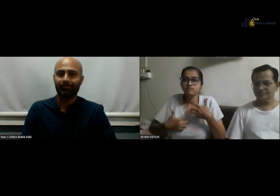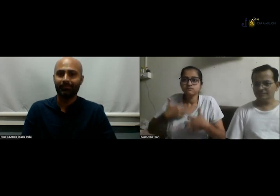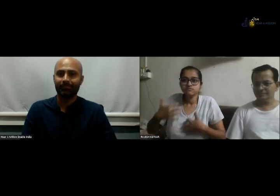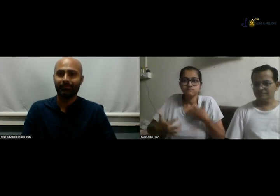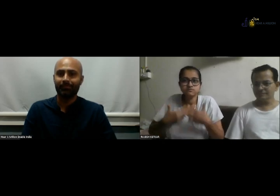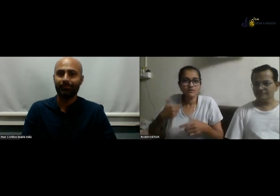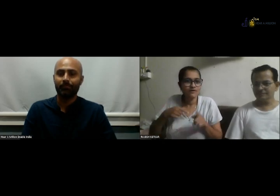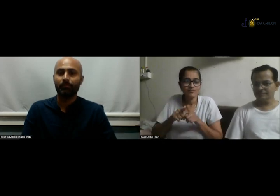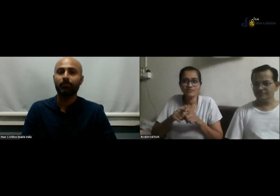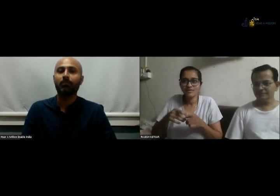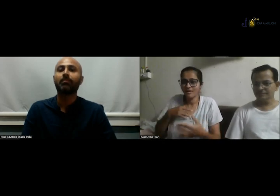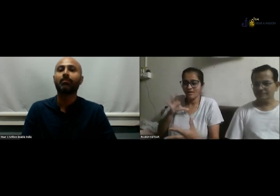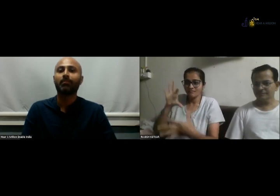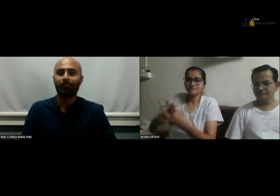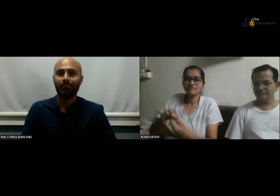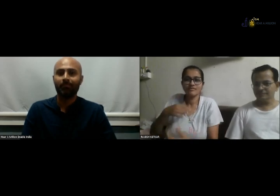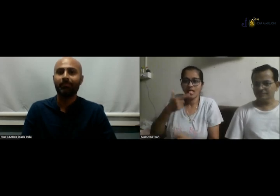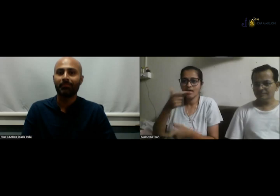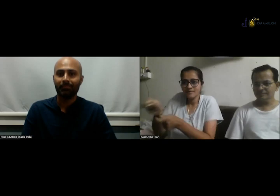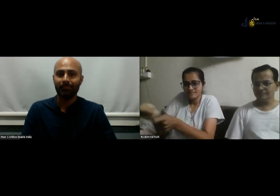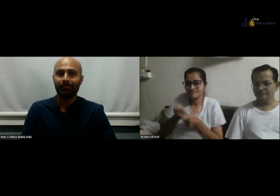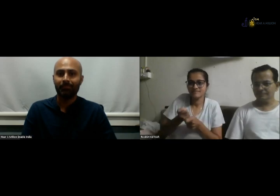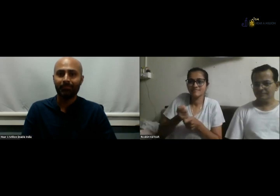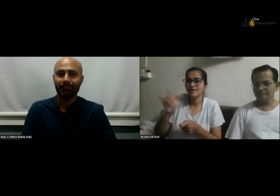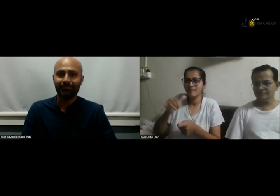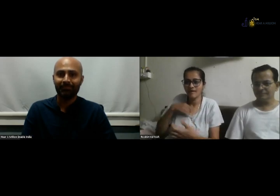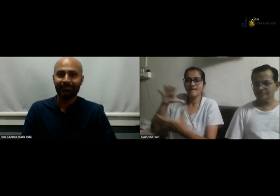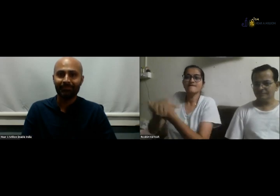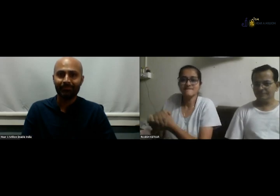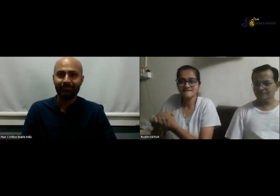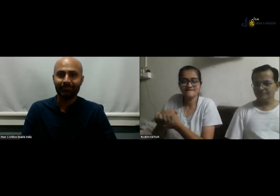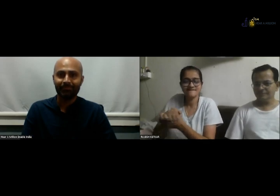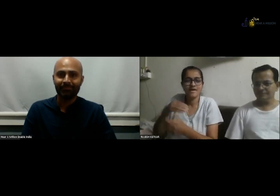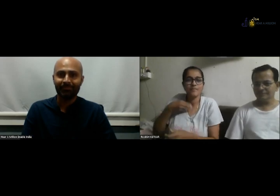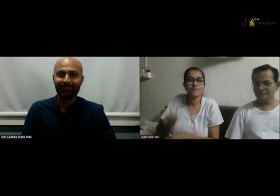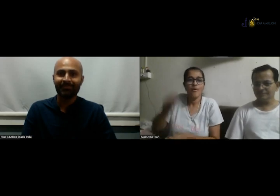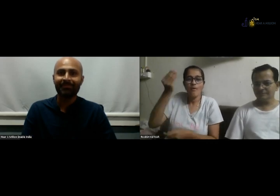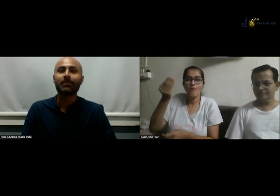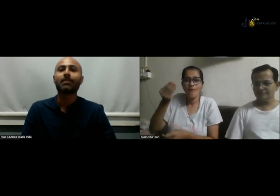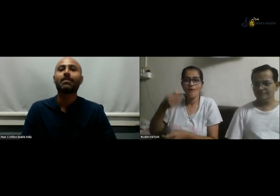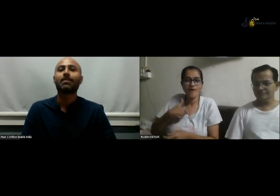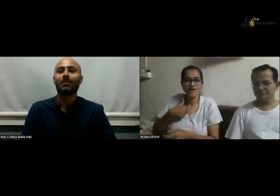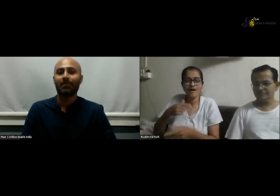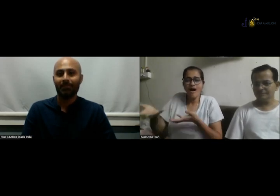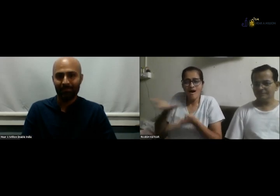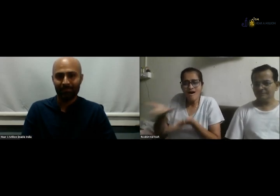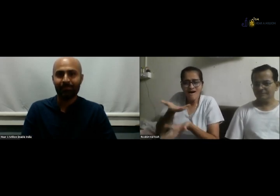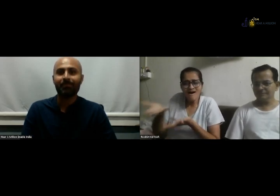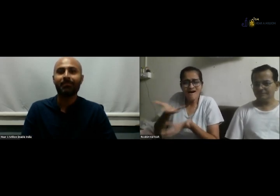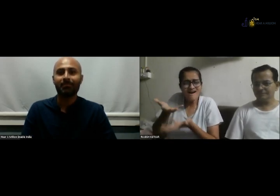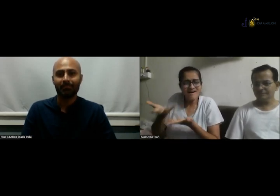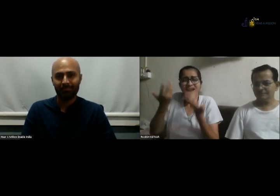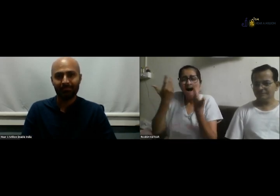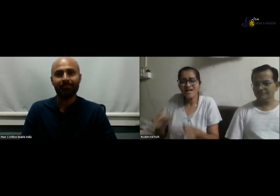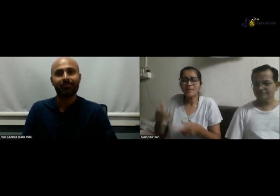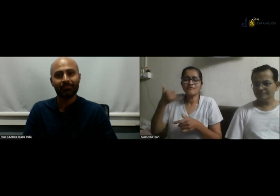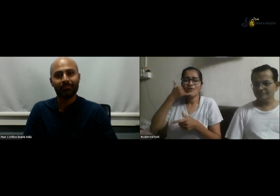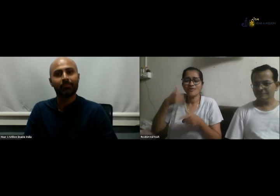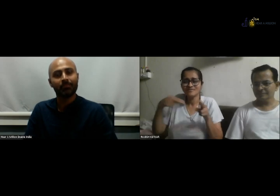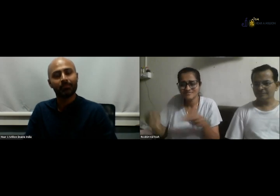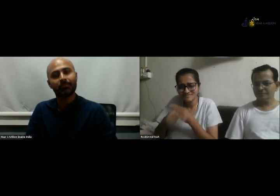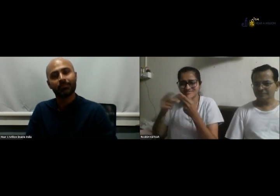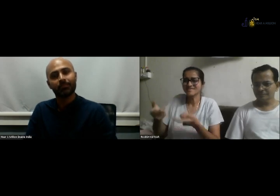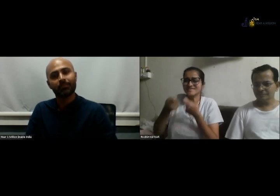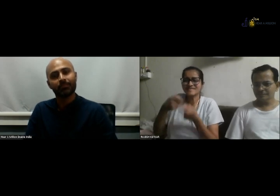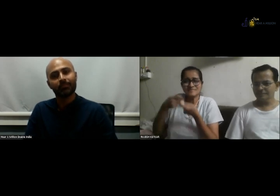it. That was a shocking thing for me, And I felt so connected with her that we had